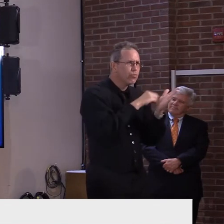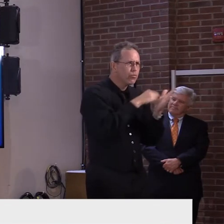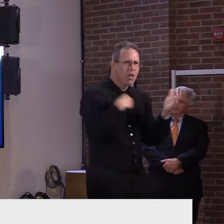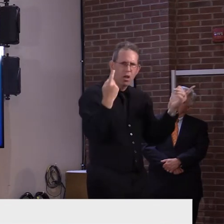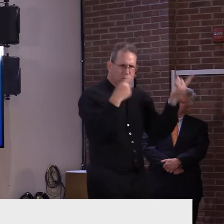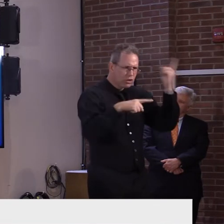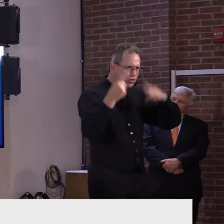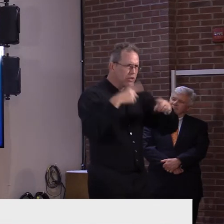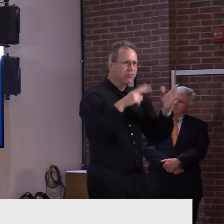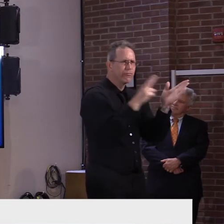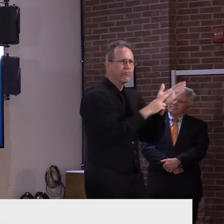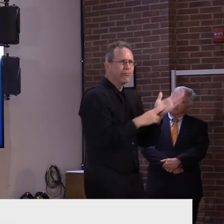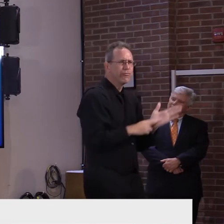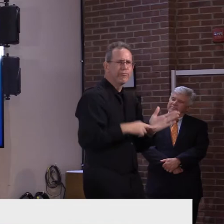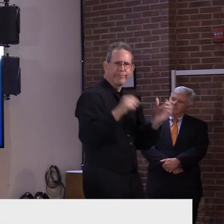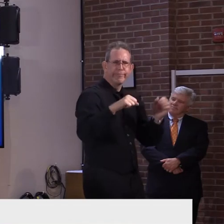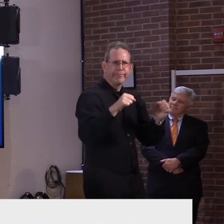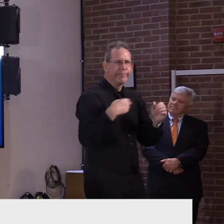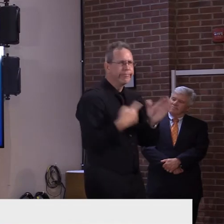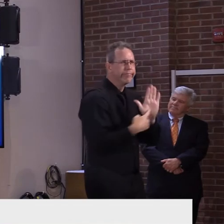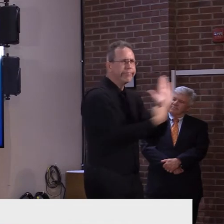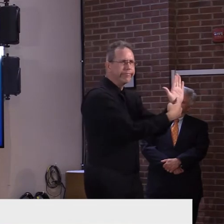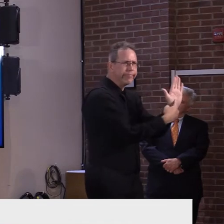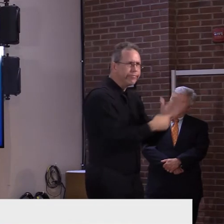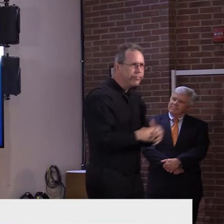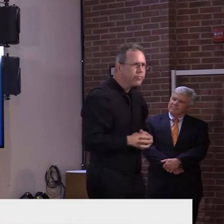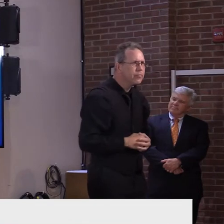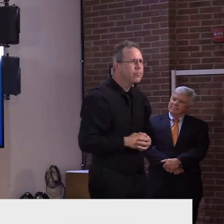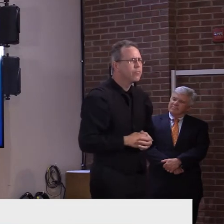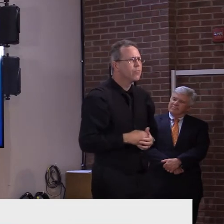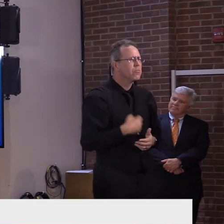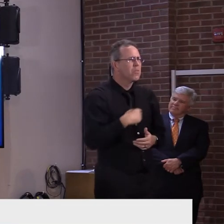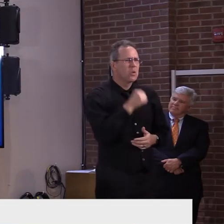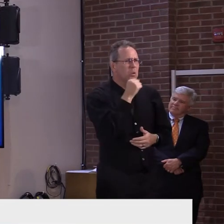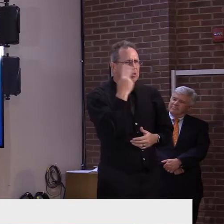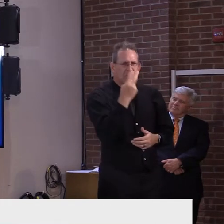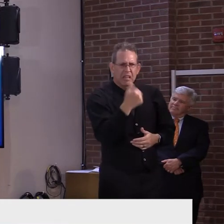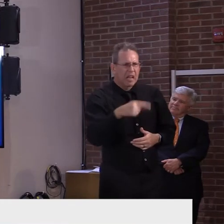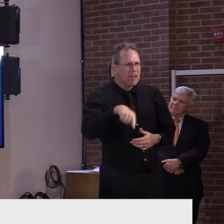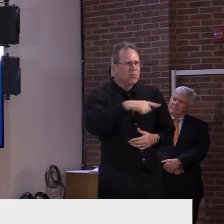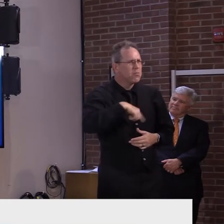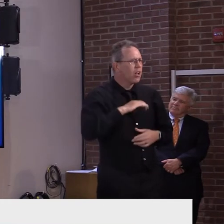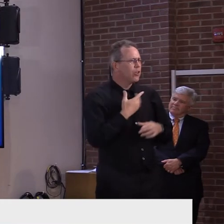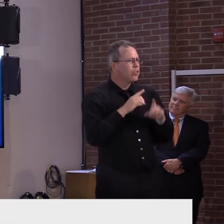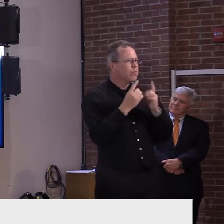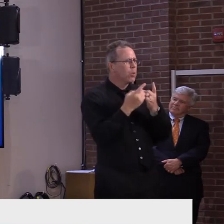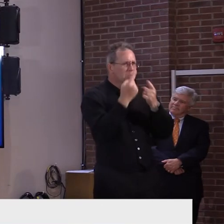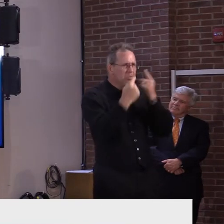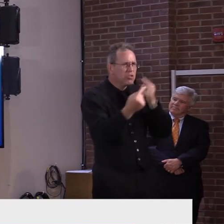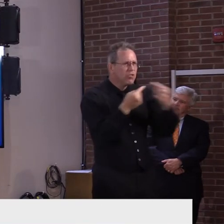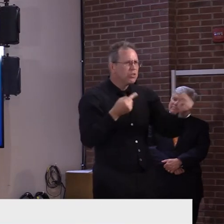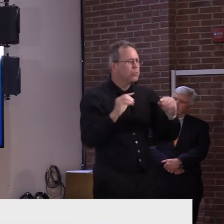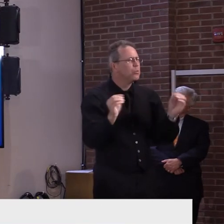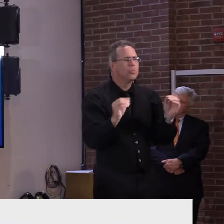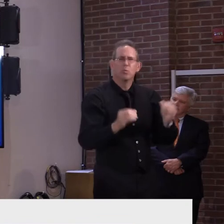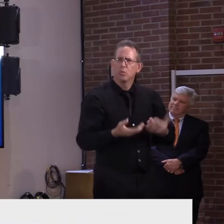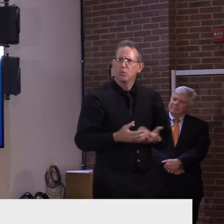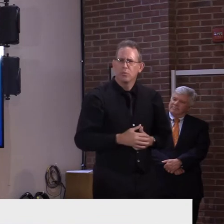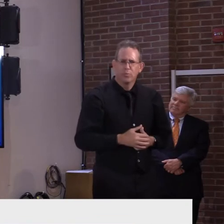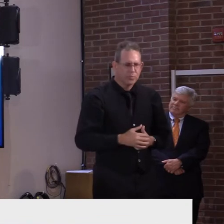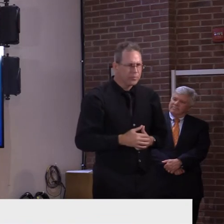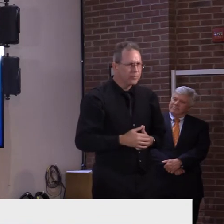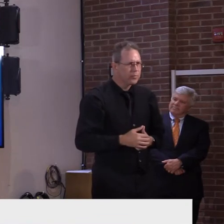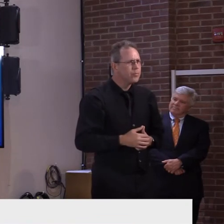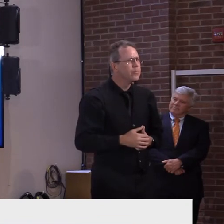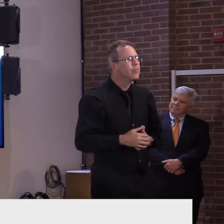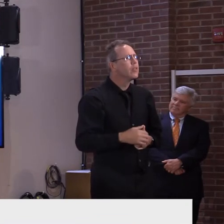that there's any contentiousness about that by any means. However, during a